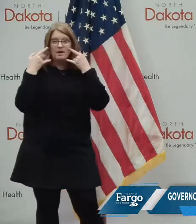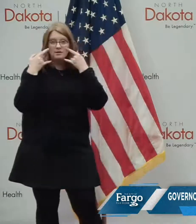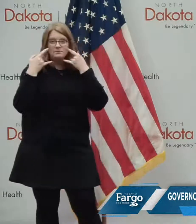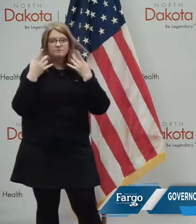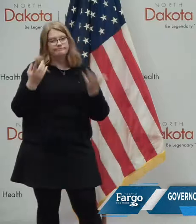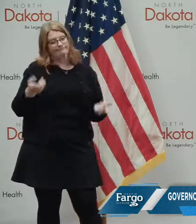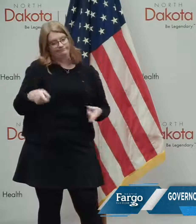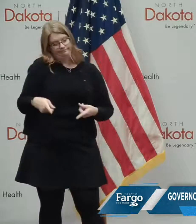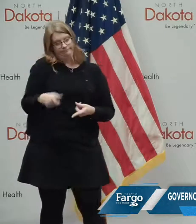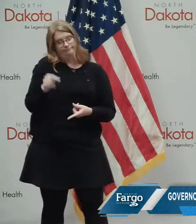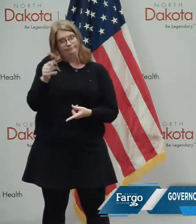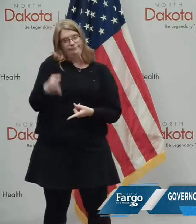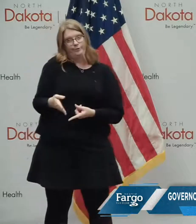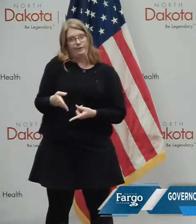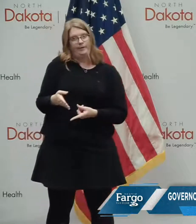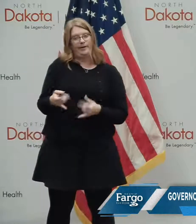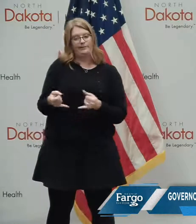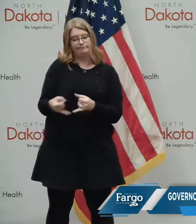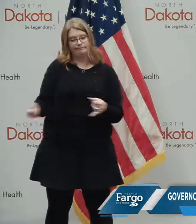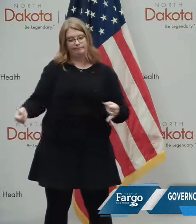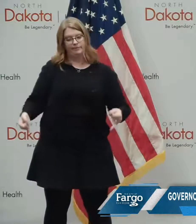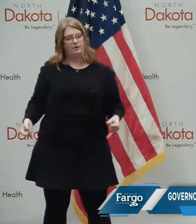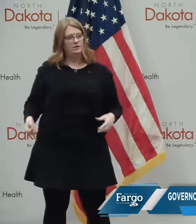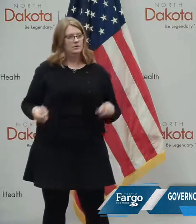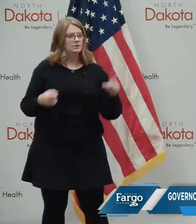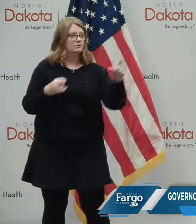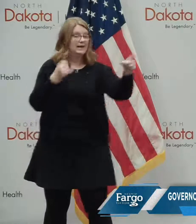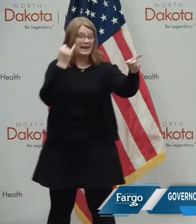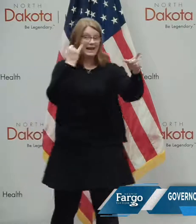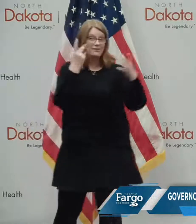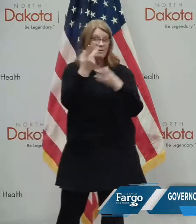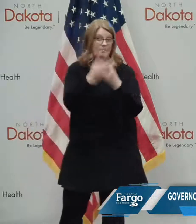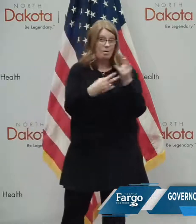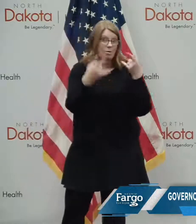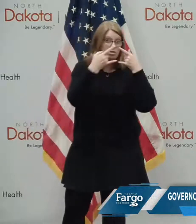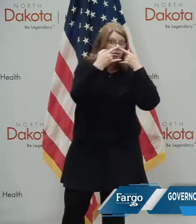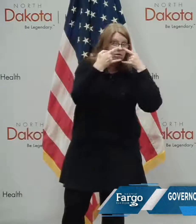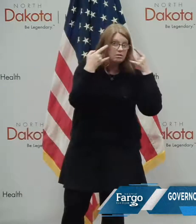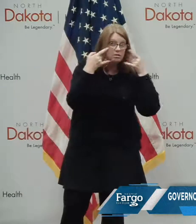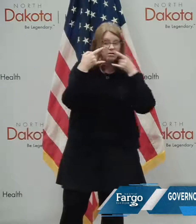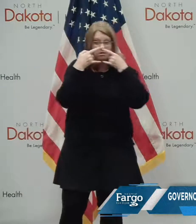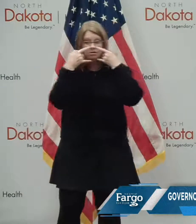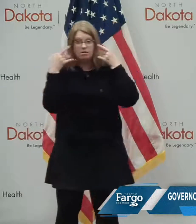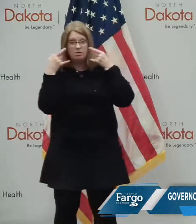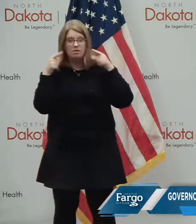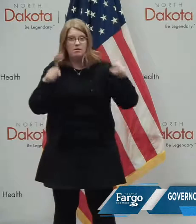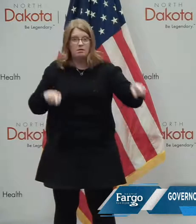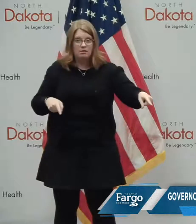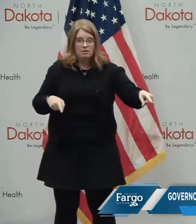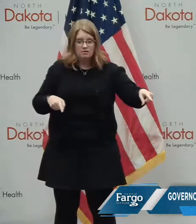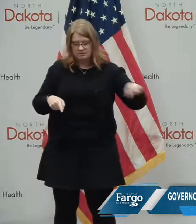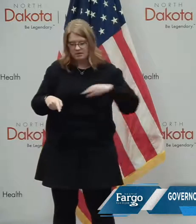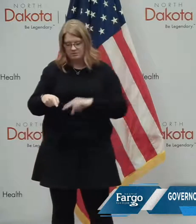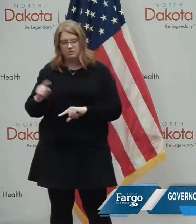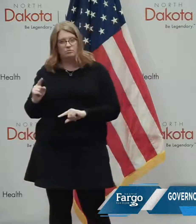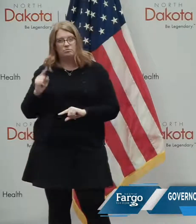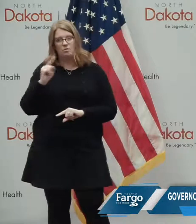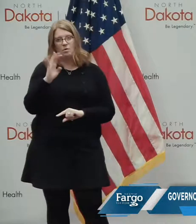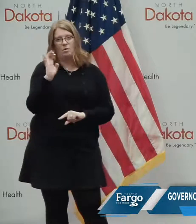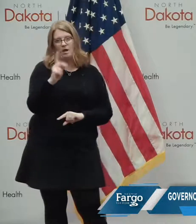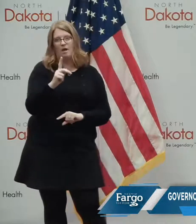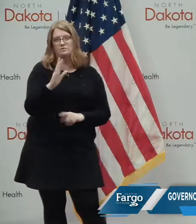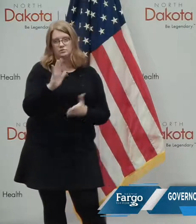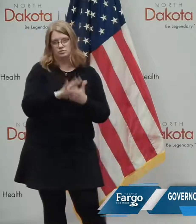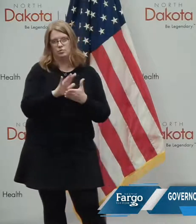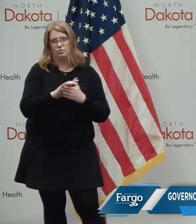with the quarantine. If they were both wearing masks, the nurse could contact them and say you can return to school.